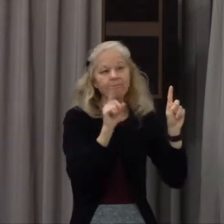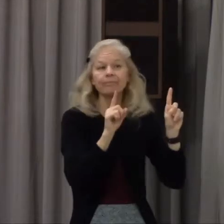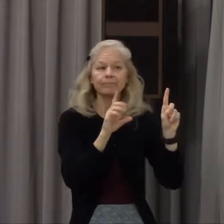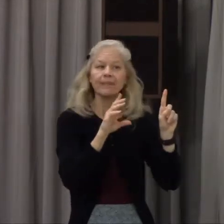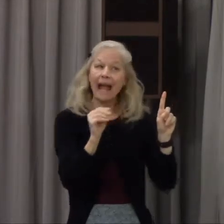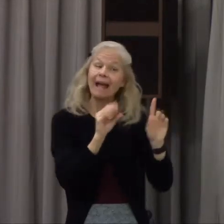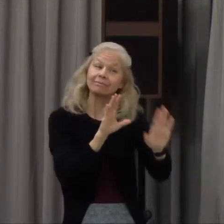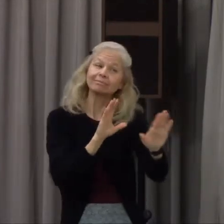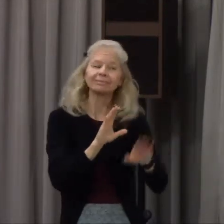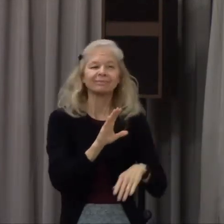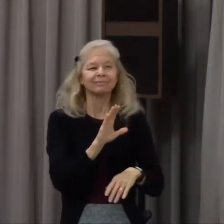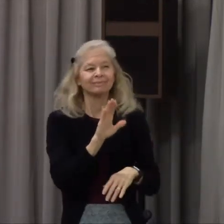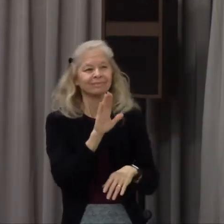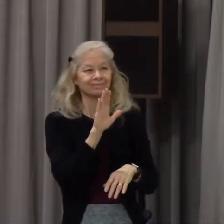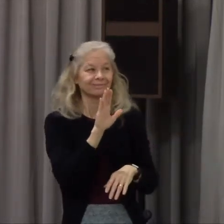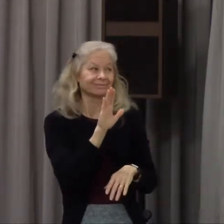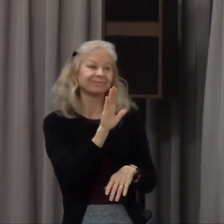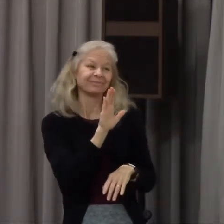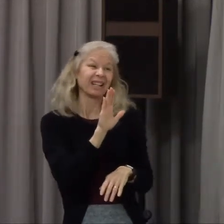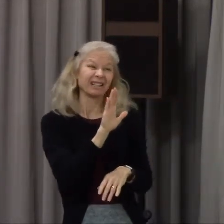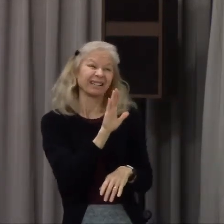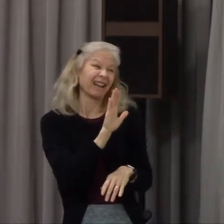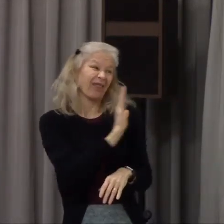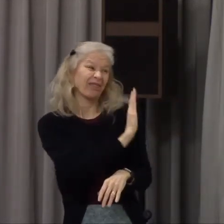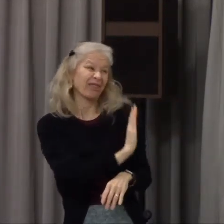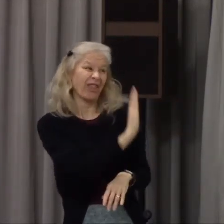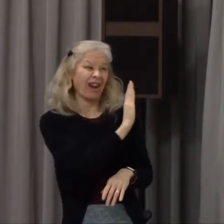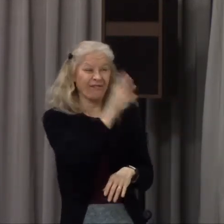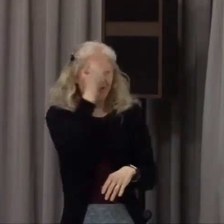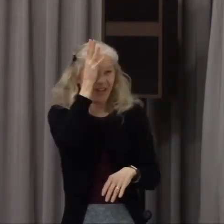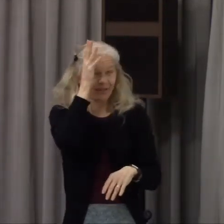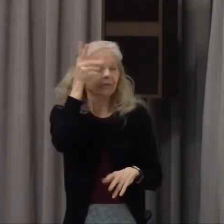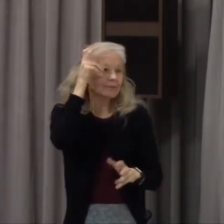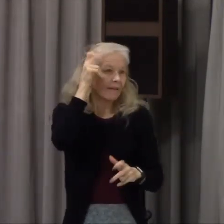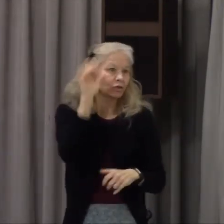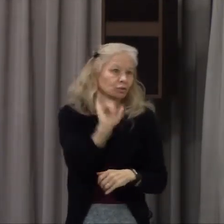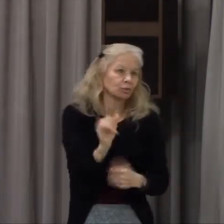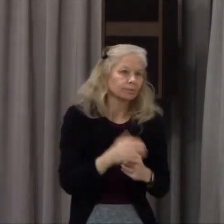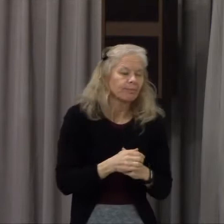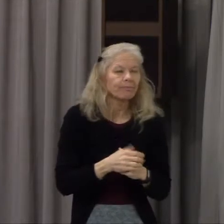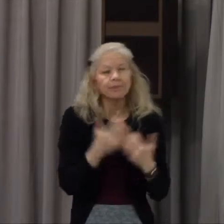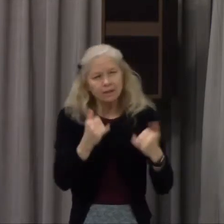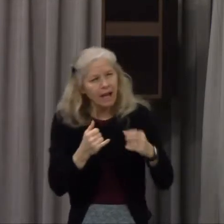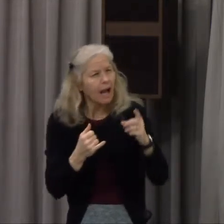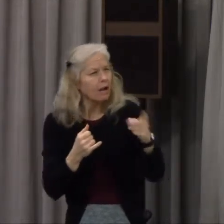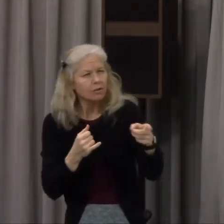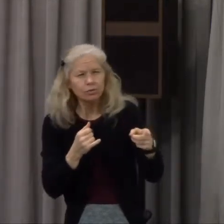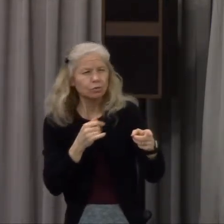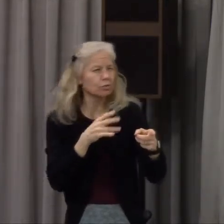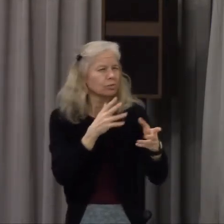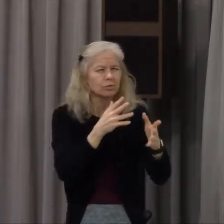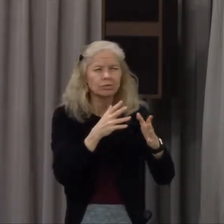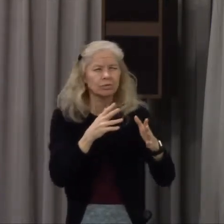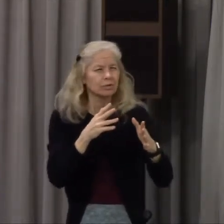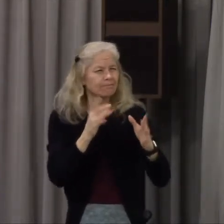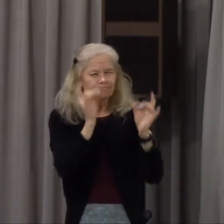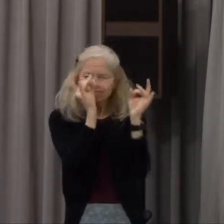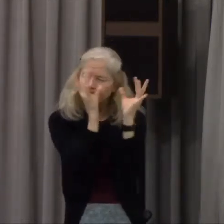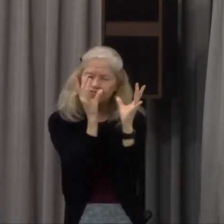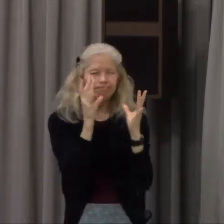He says, you're witnesses unto yourselves, Matthew 23:31. Ye serpents, ye generation of vipers, how can ye escape the